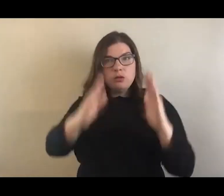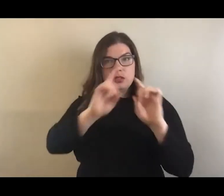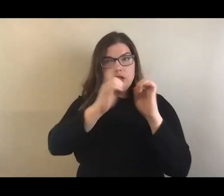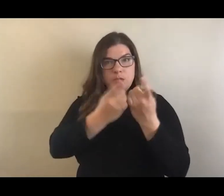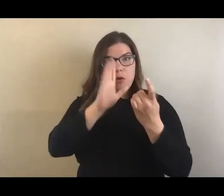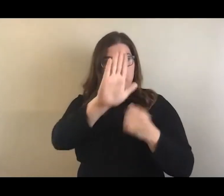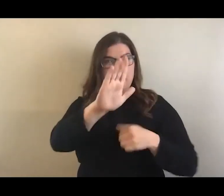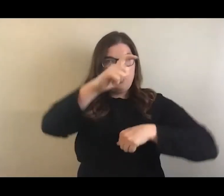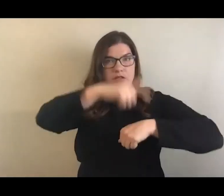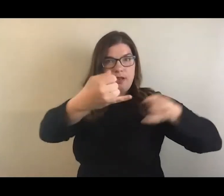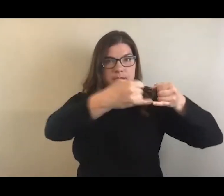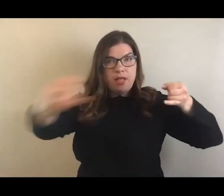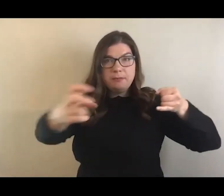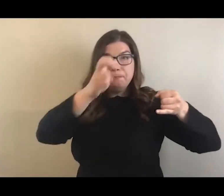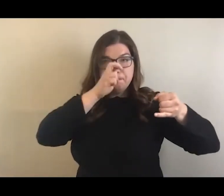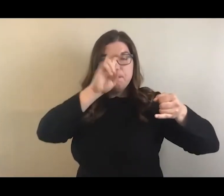timeline.